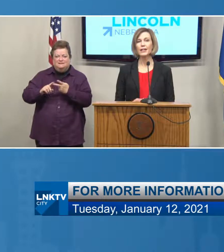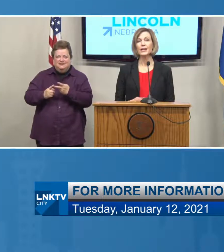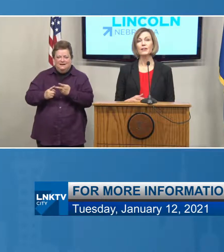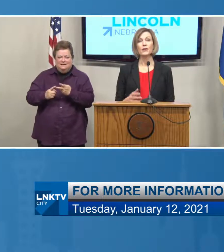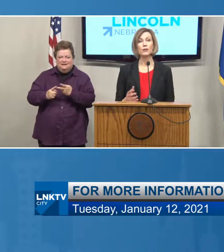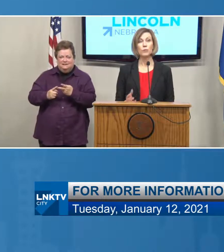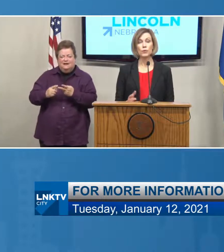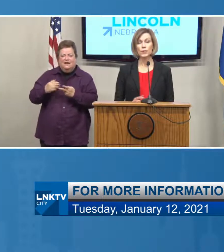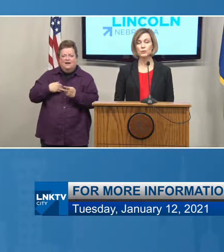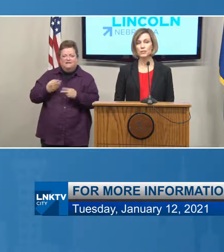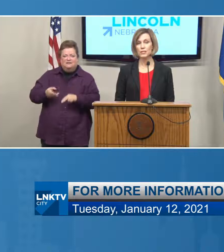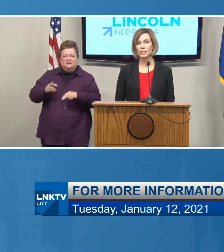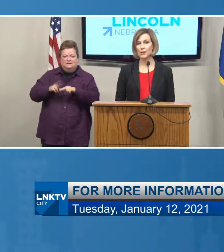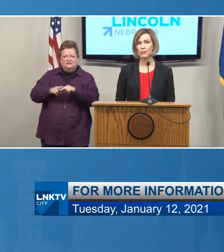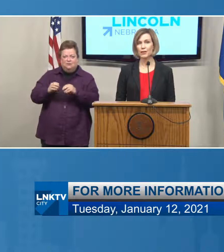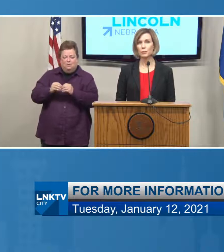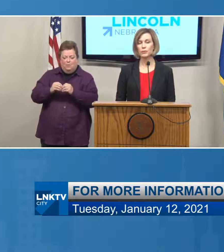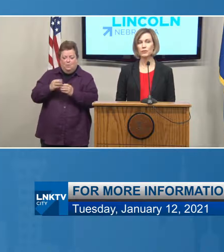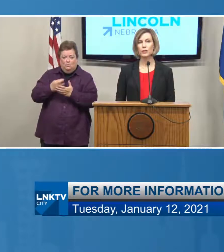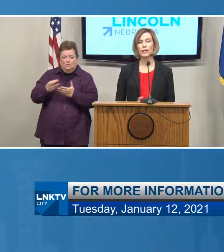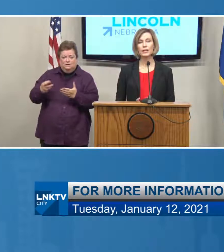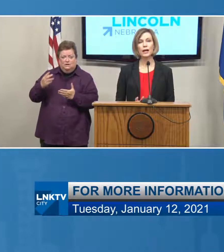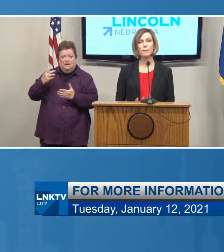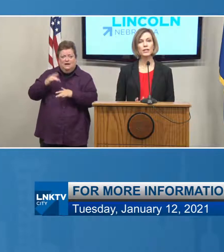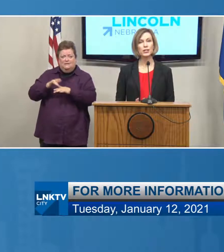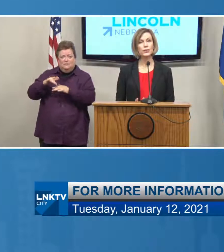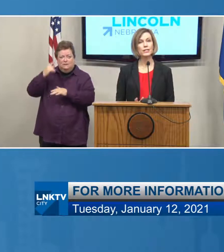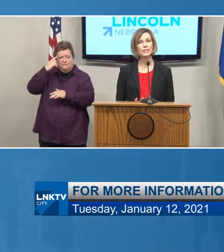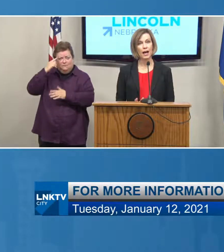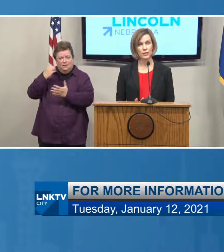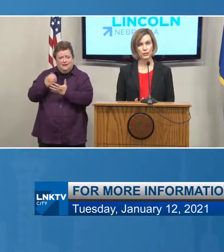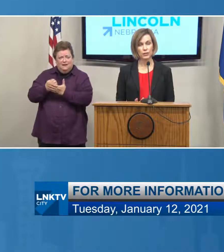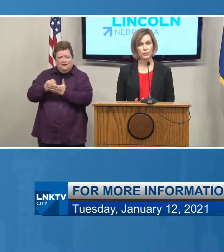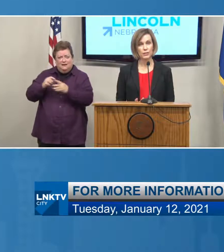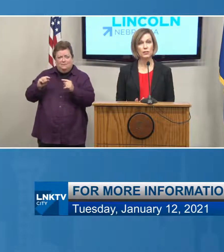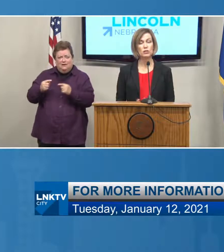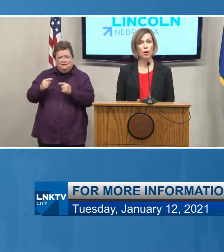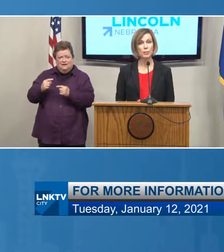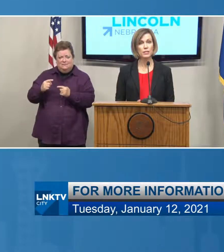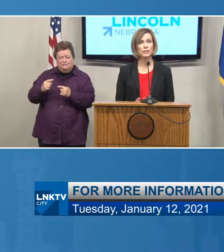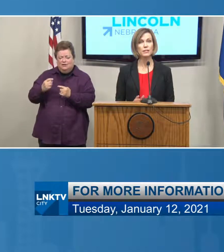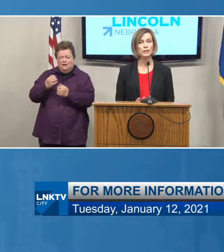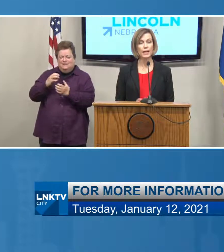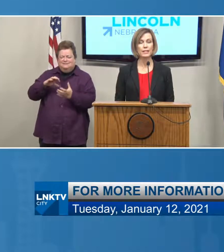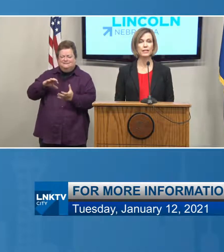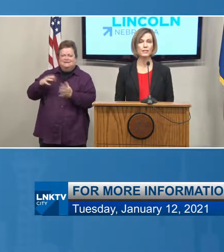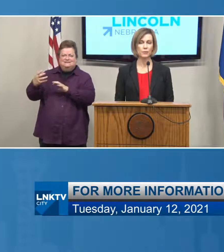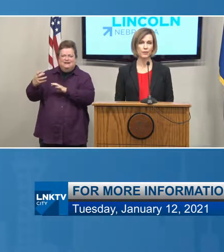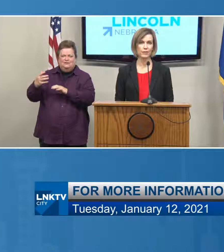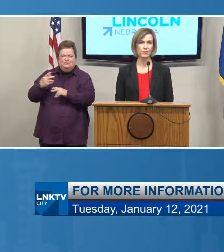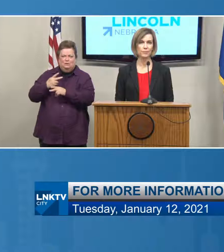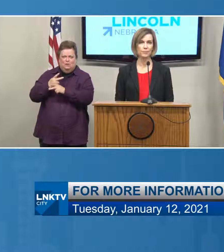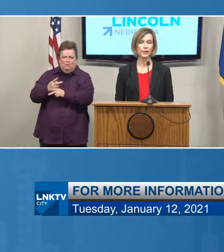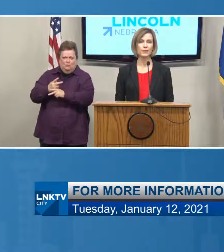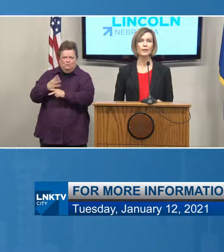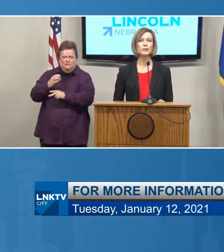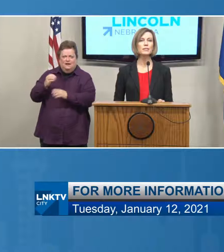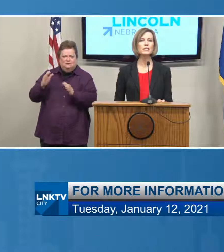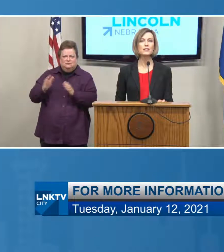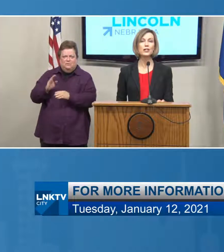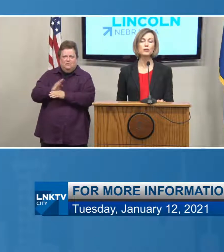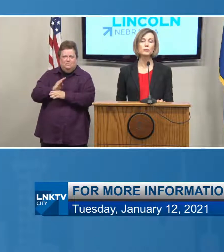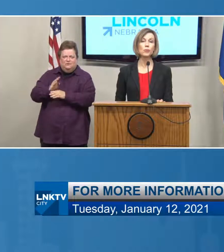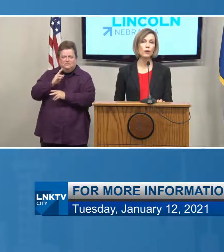second, there are more resources now available for economic injury disaster loans and small business lending and debt relief.